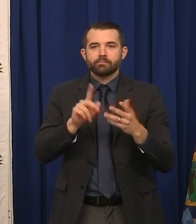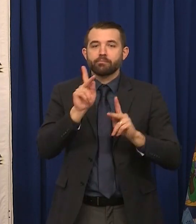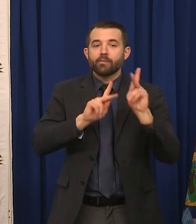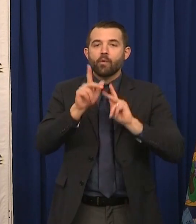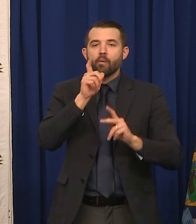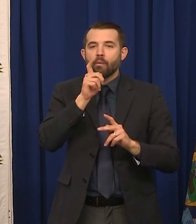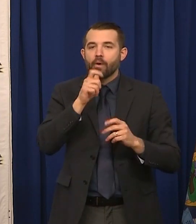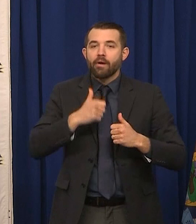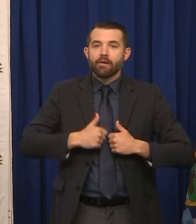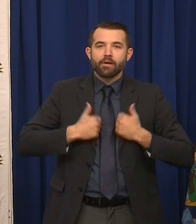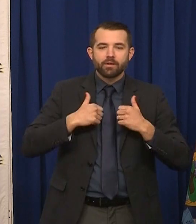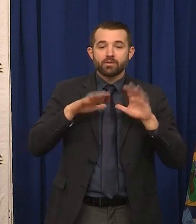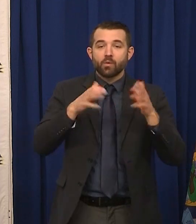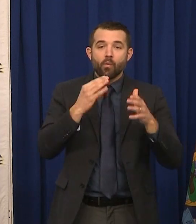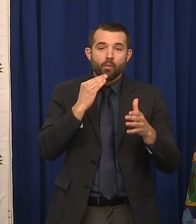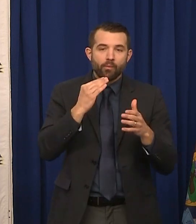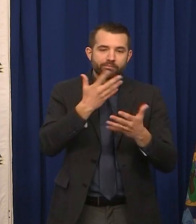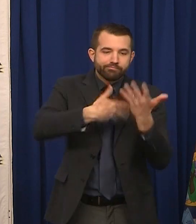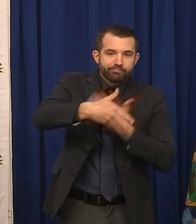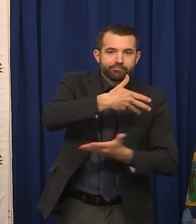Augusta.